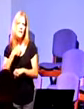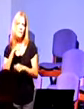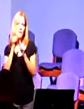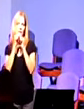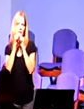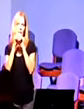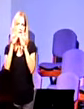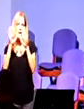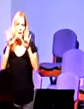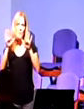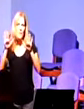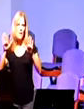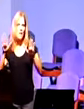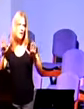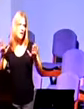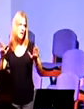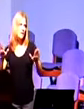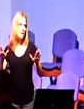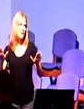Make me a